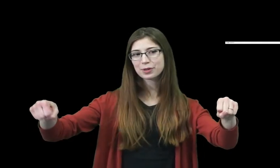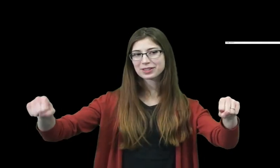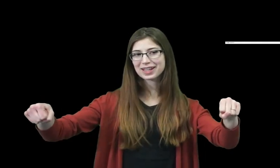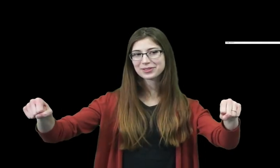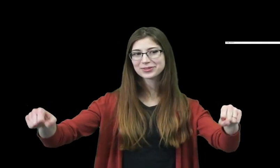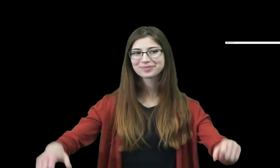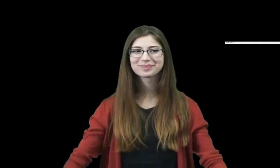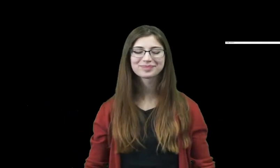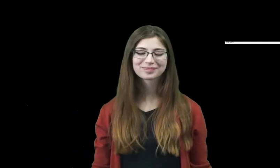Motorcycle.